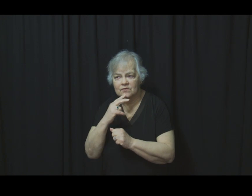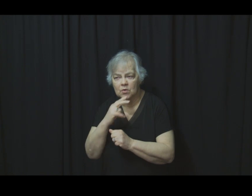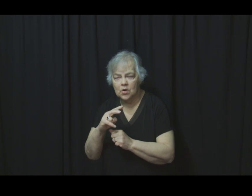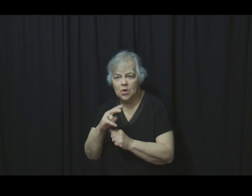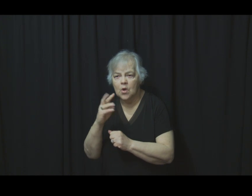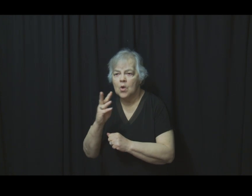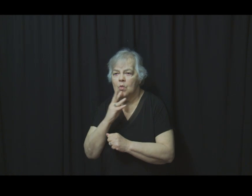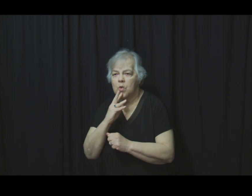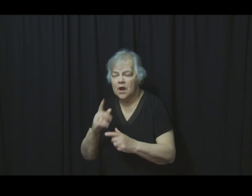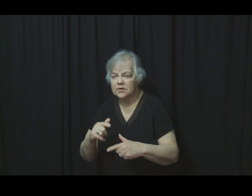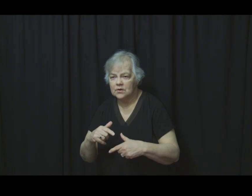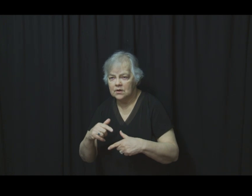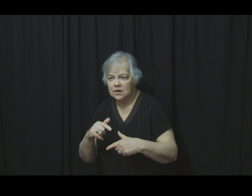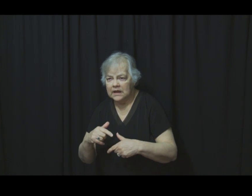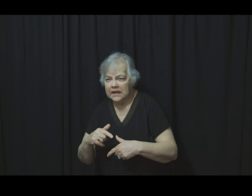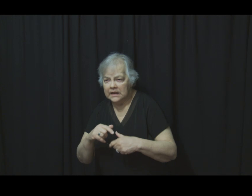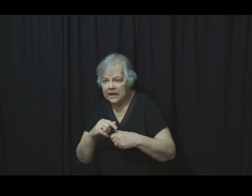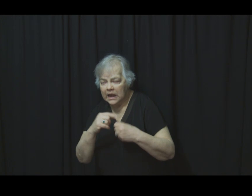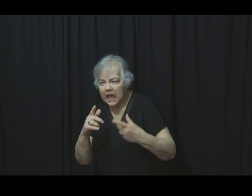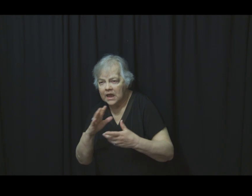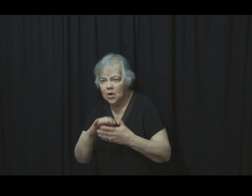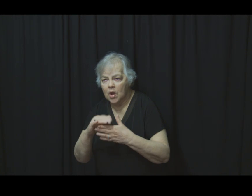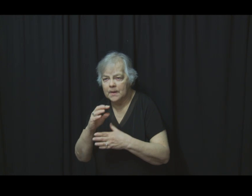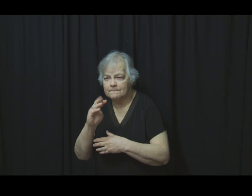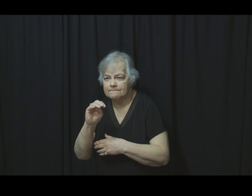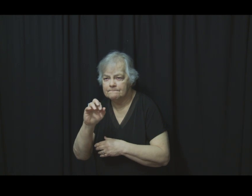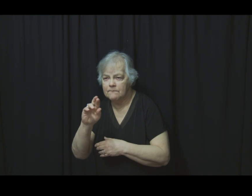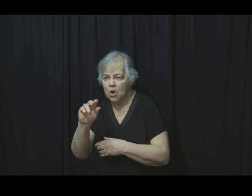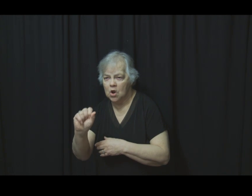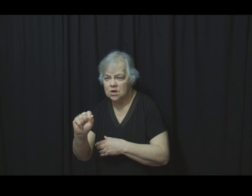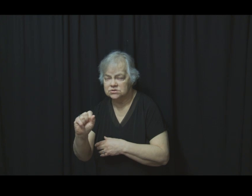that's a waste? You're sure enough to claim that.